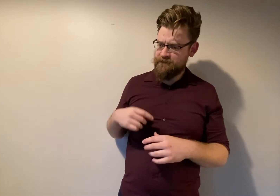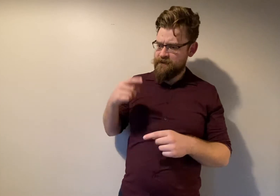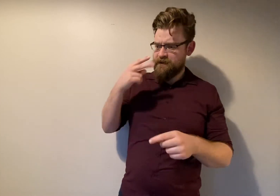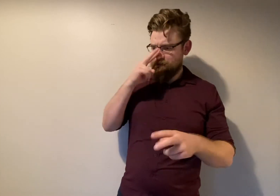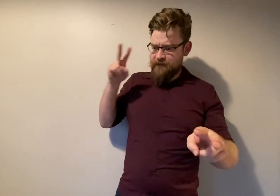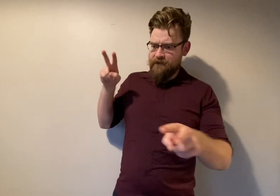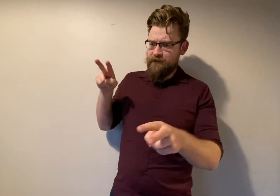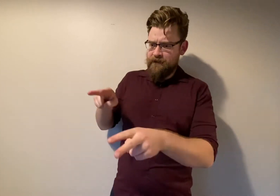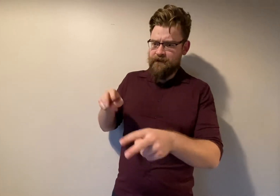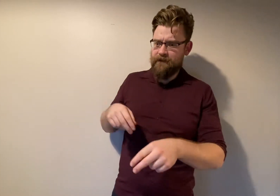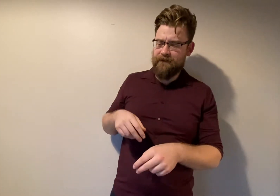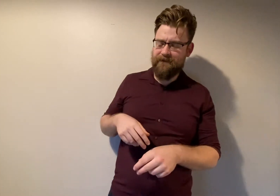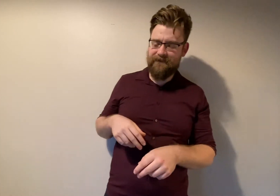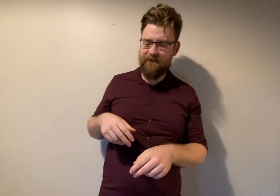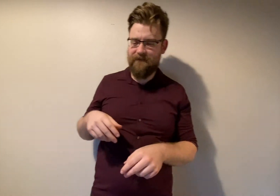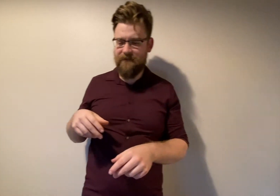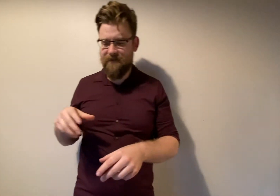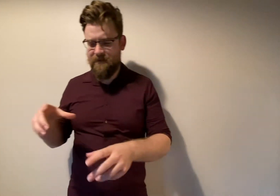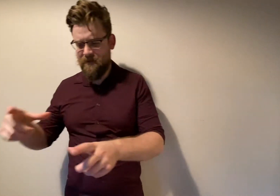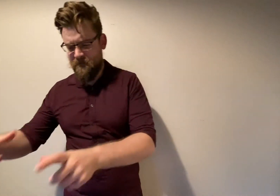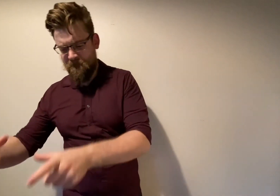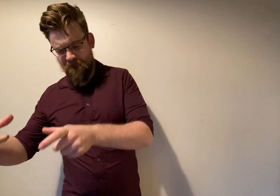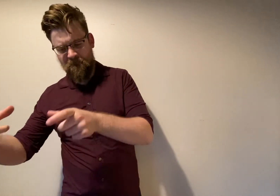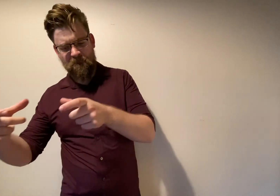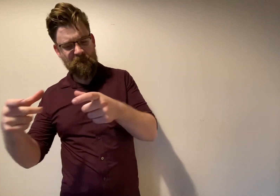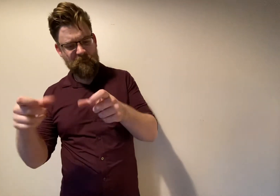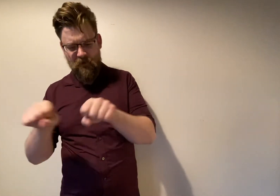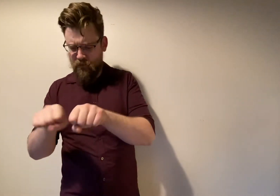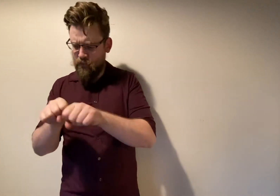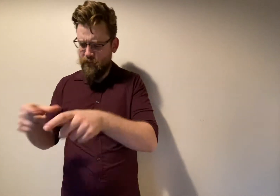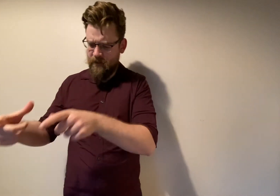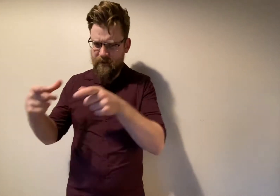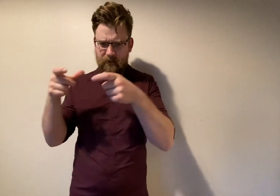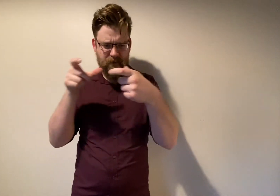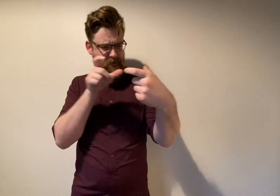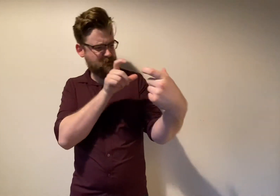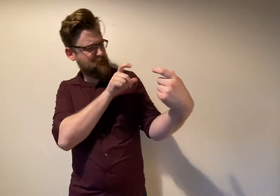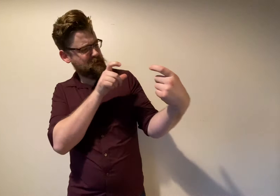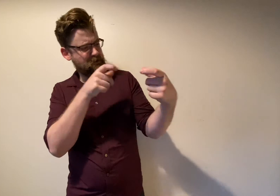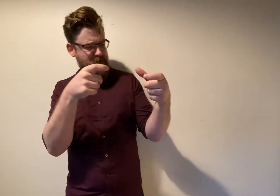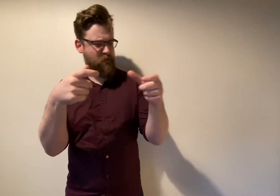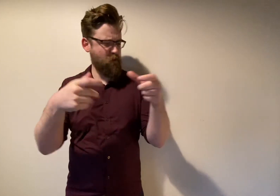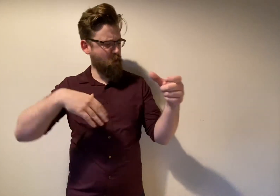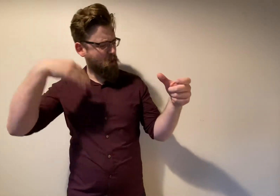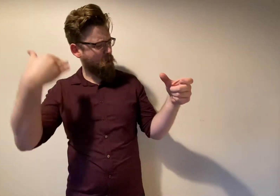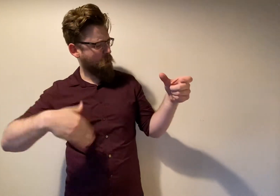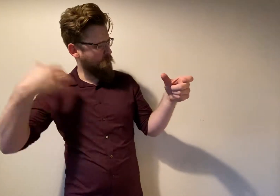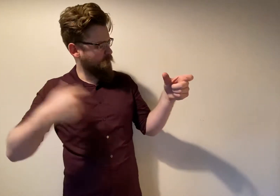whole job. All was so neat and true, and the shoes were quite a masterpiece.